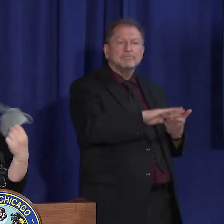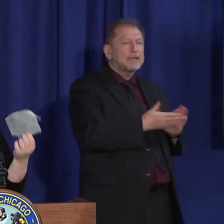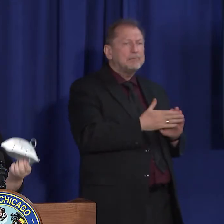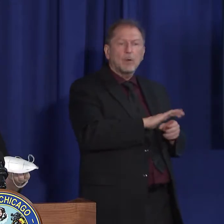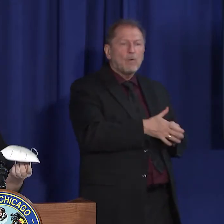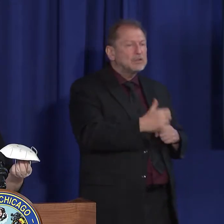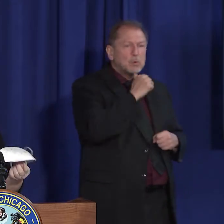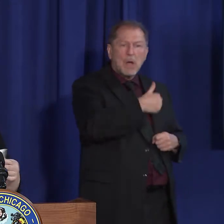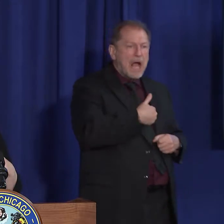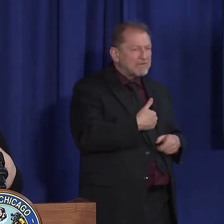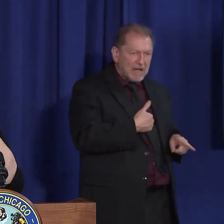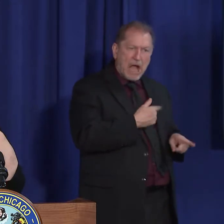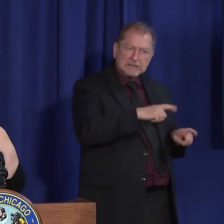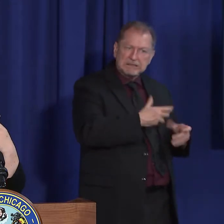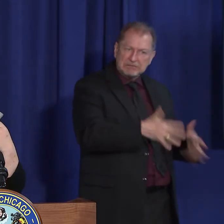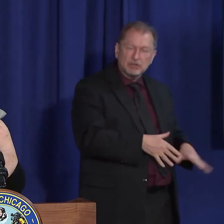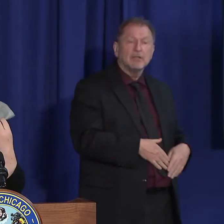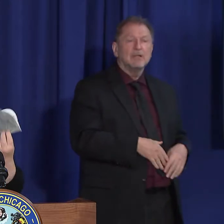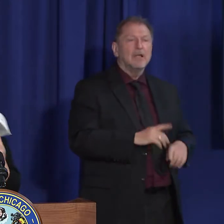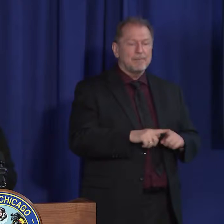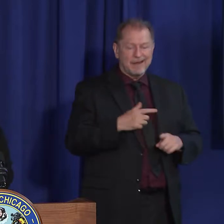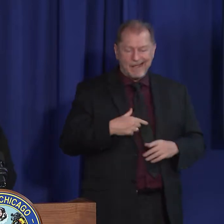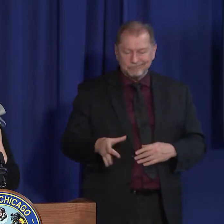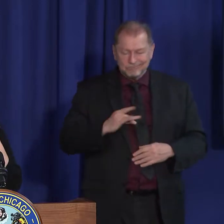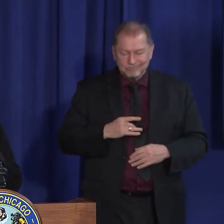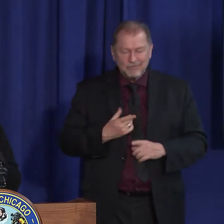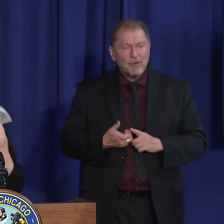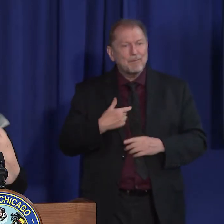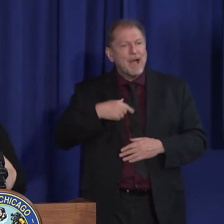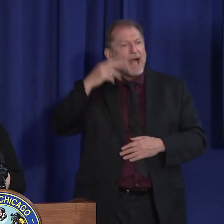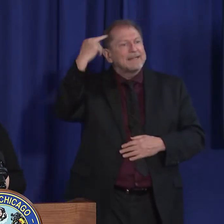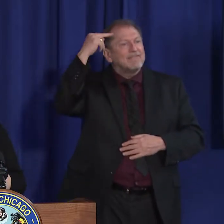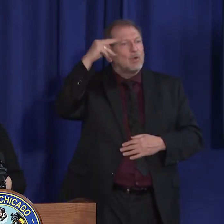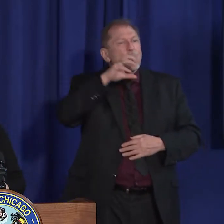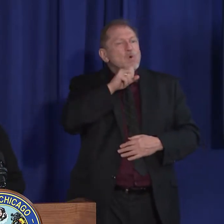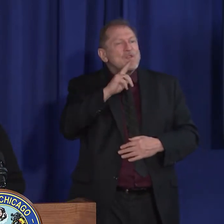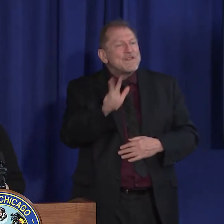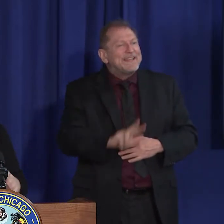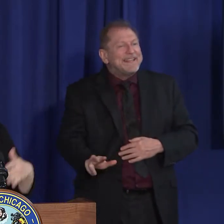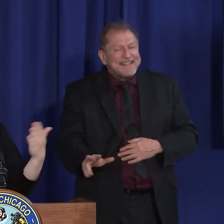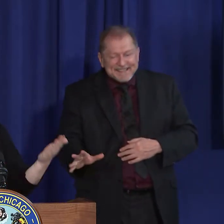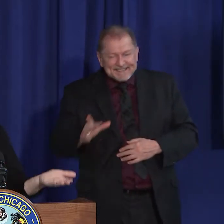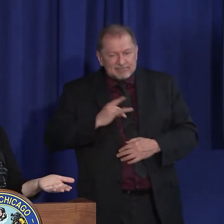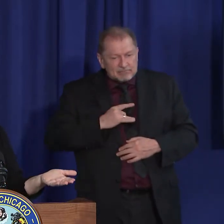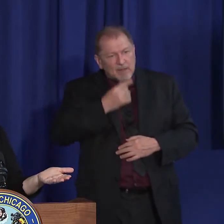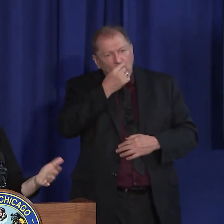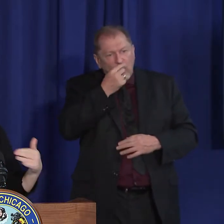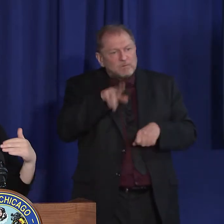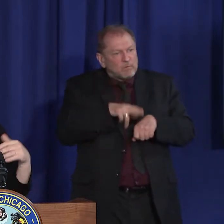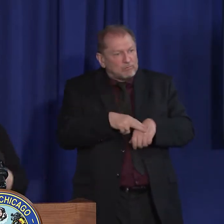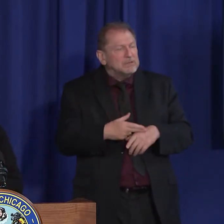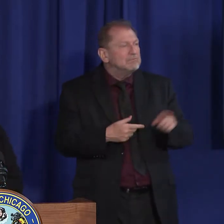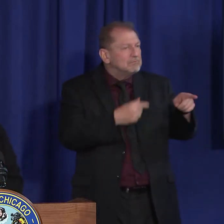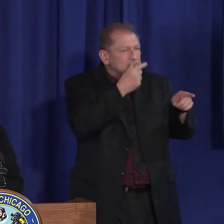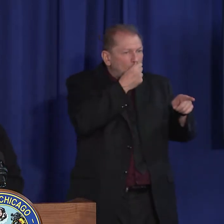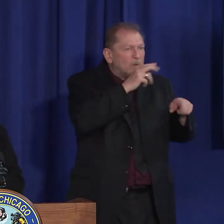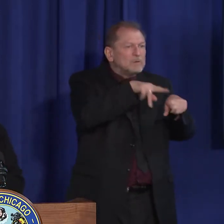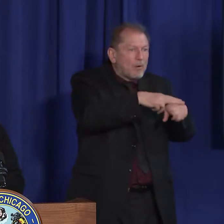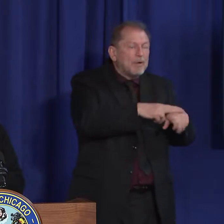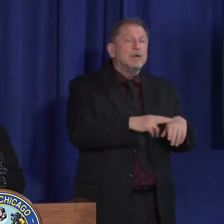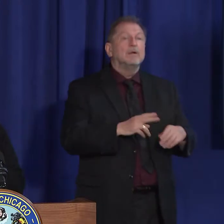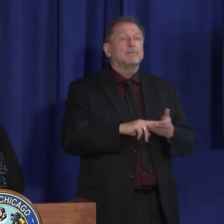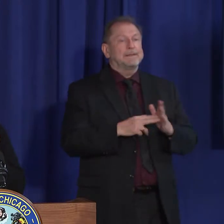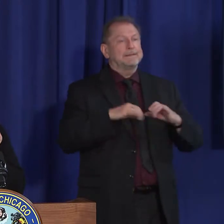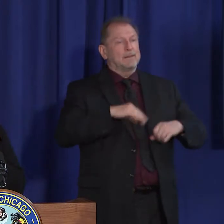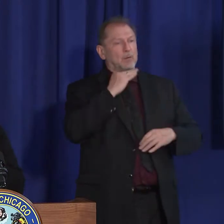think people will continue to be masking, hopefully, to prevent even the colds that are spread. I also just want to make the point that the masks will